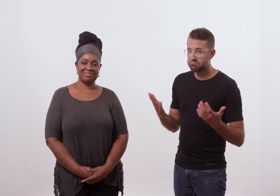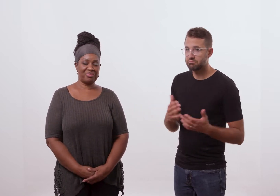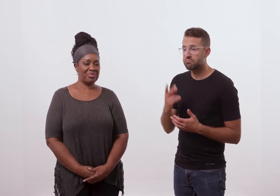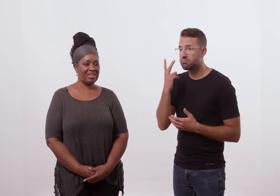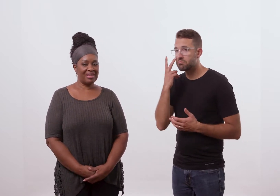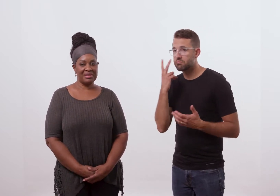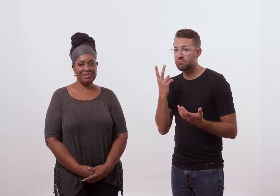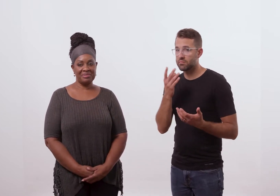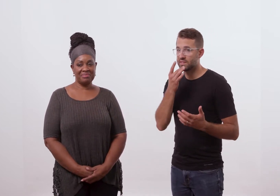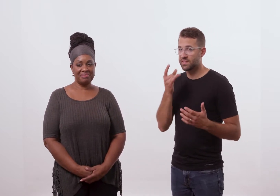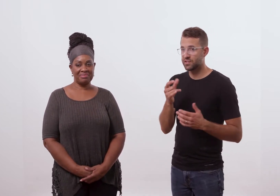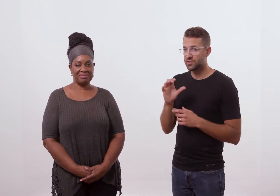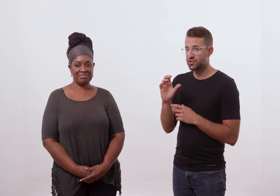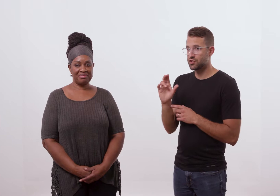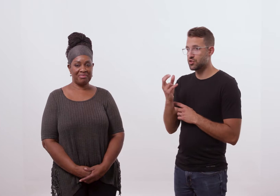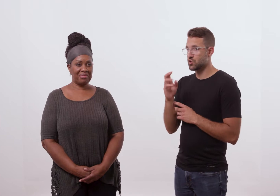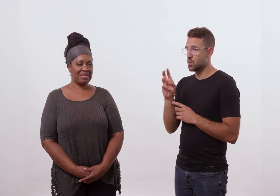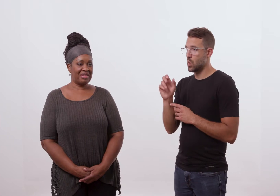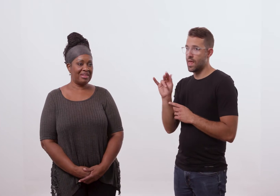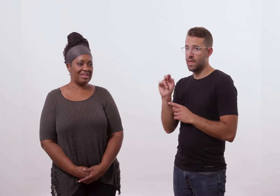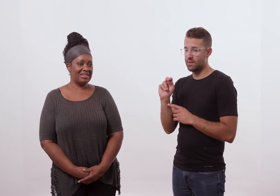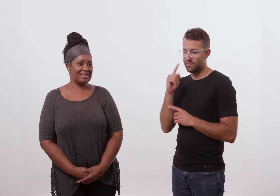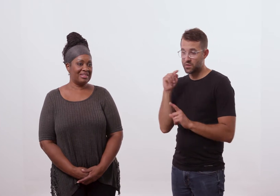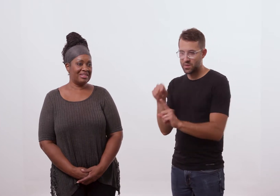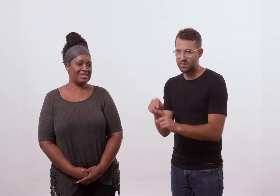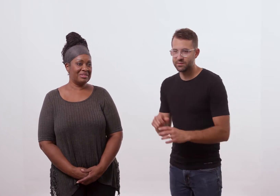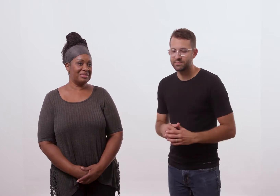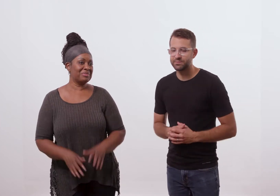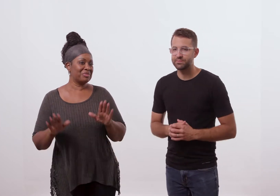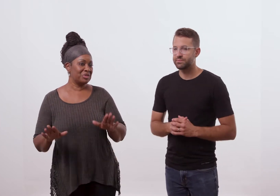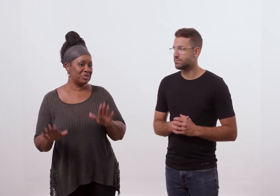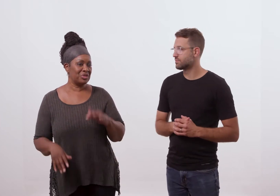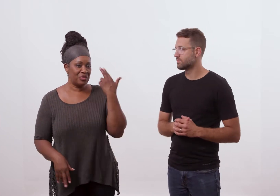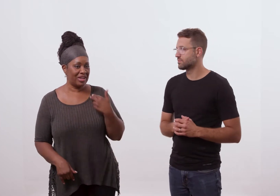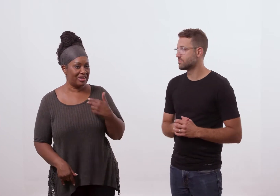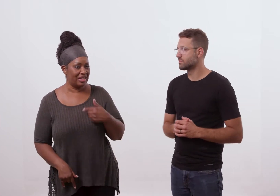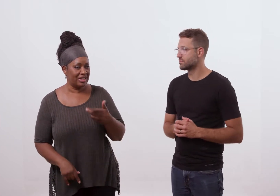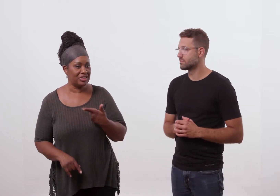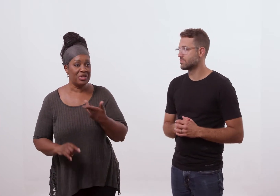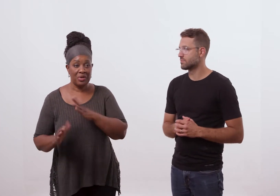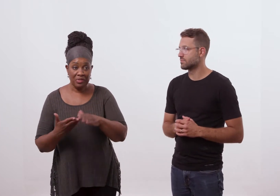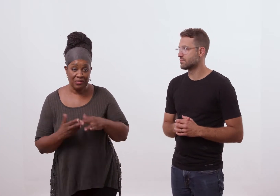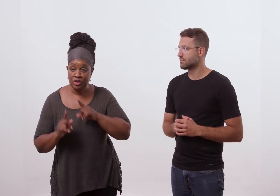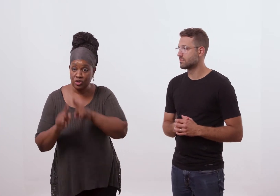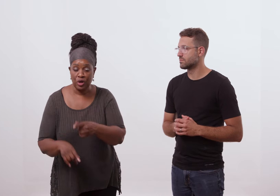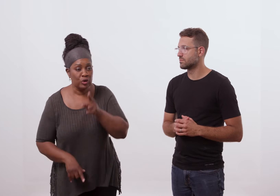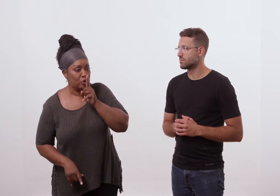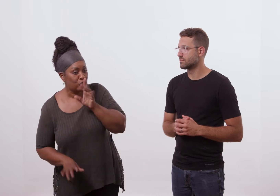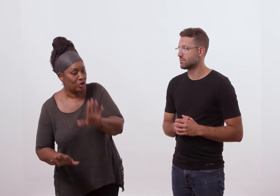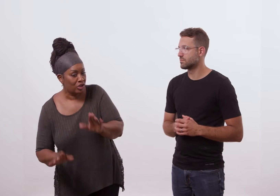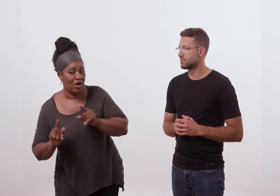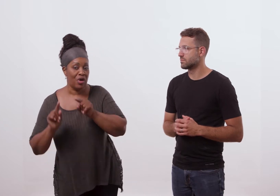shush. Wait, Redlands. I'll come down to the village, too. This I must see. So